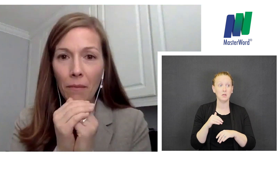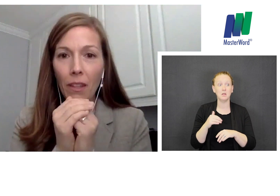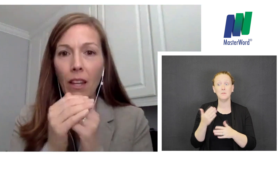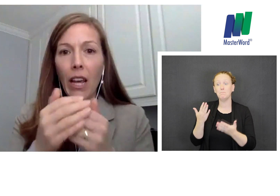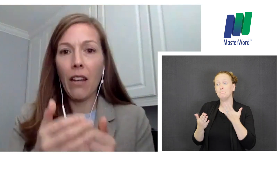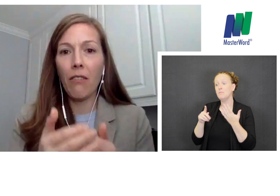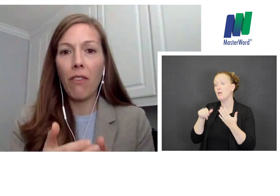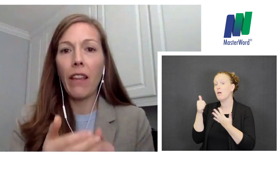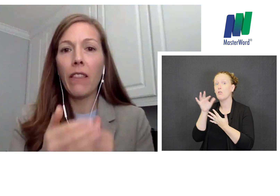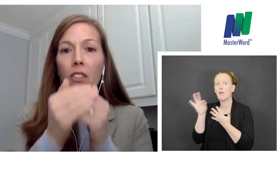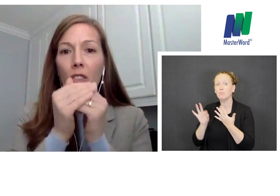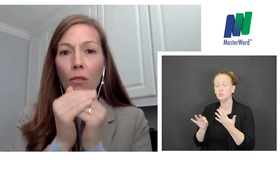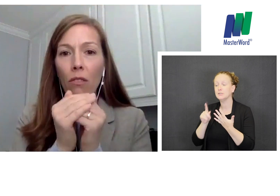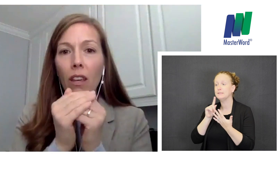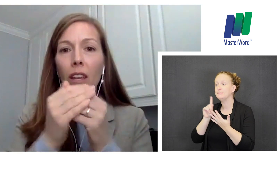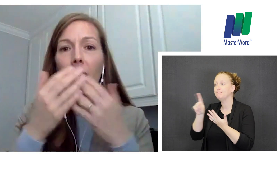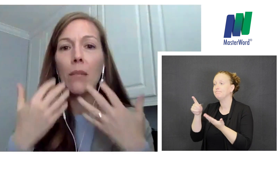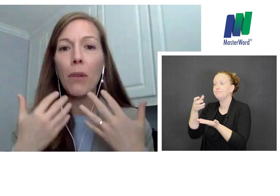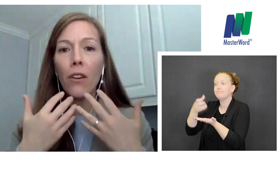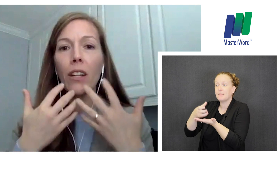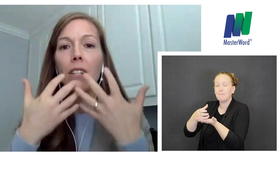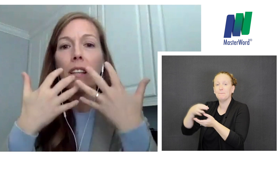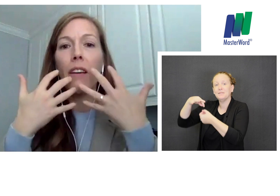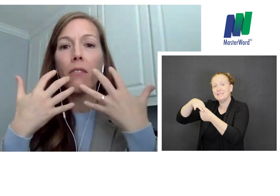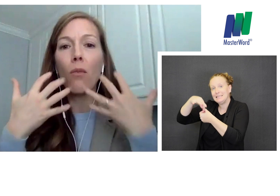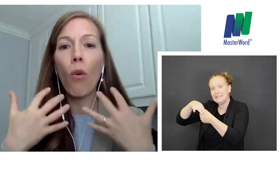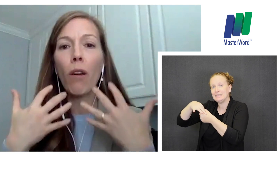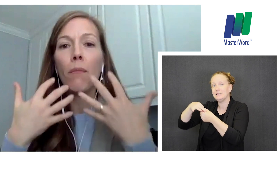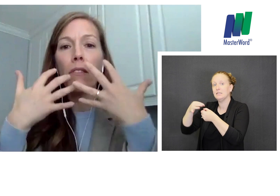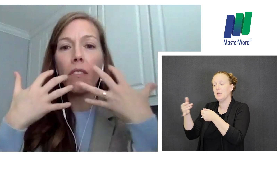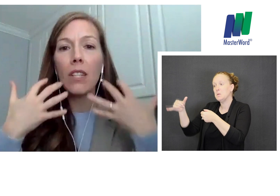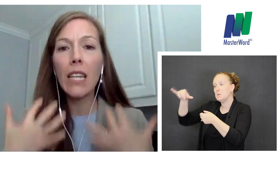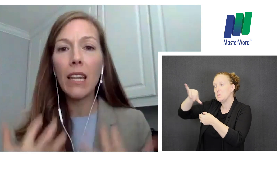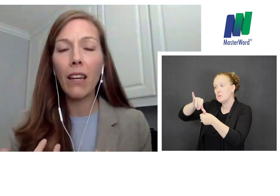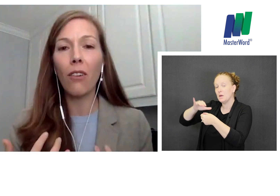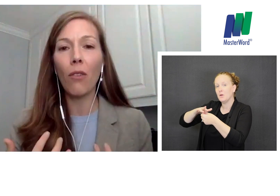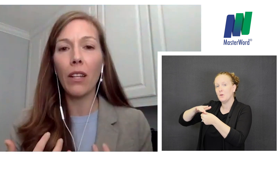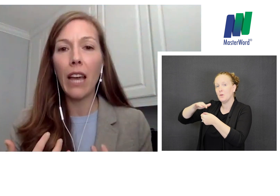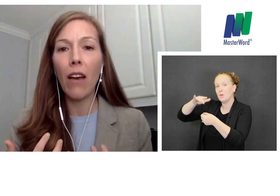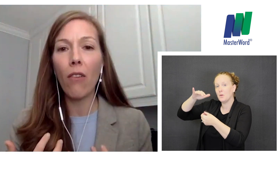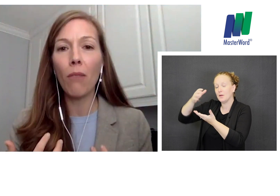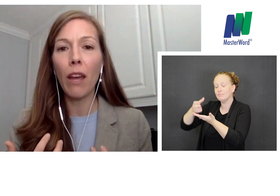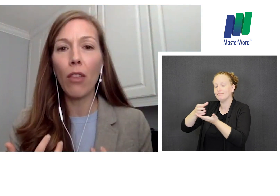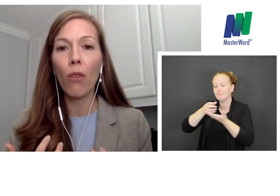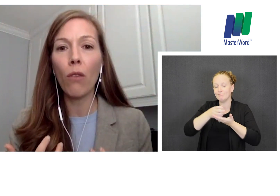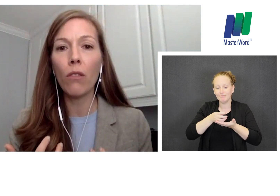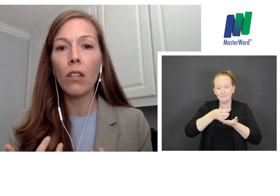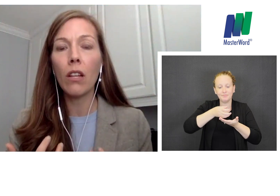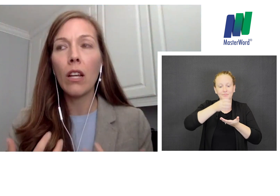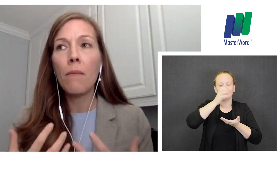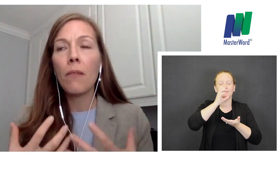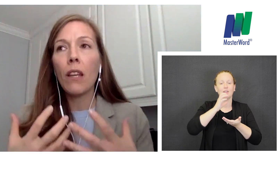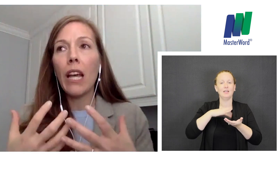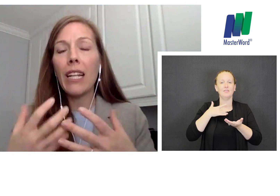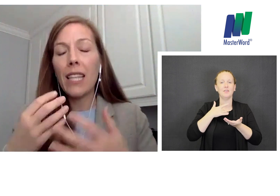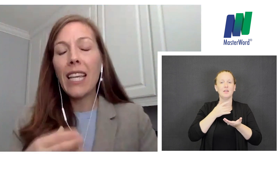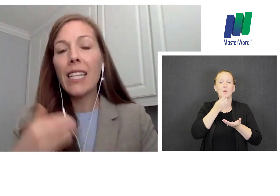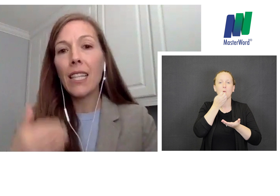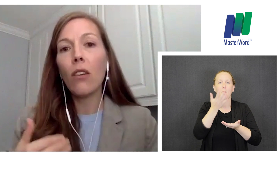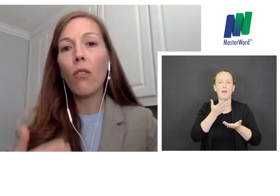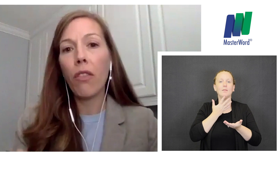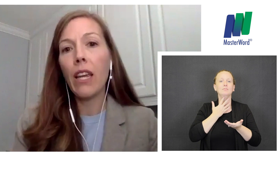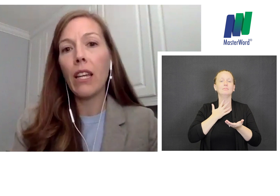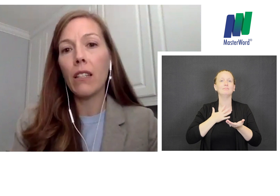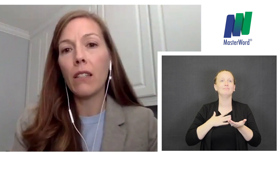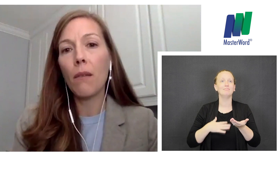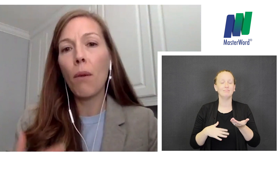tea and find the soothing experience of the warmth of the tea going down my throat? It's these